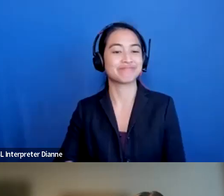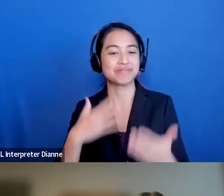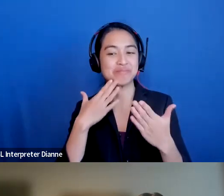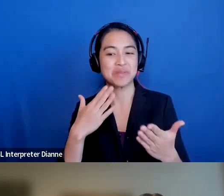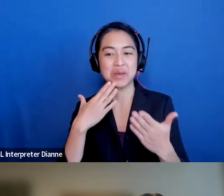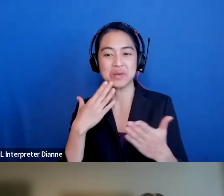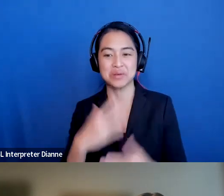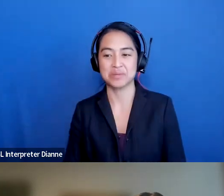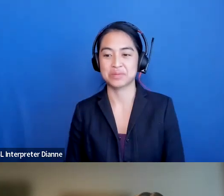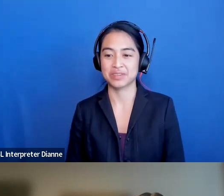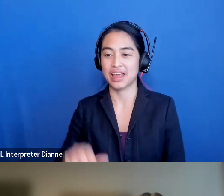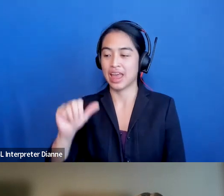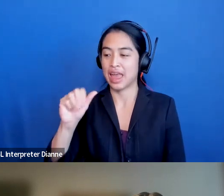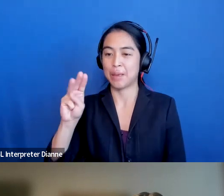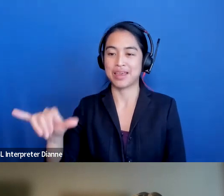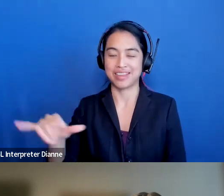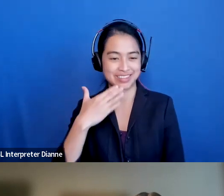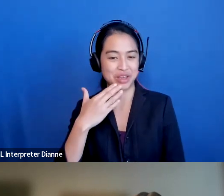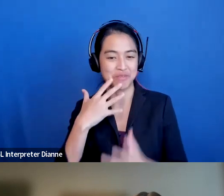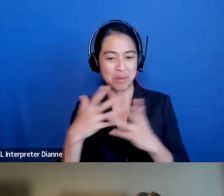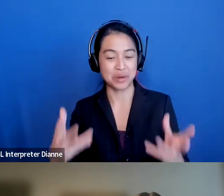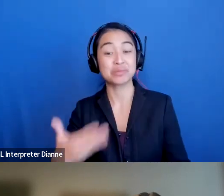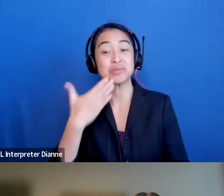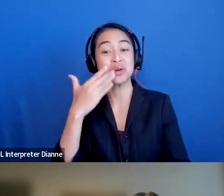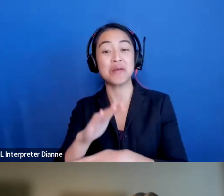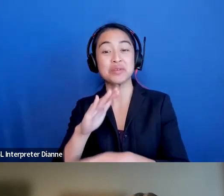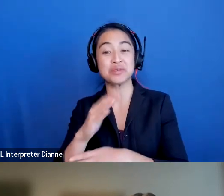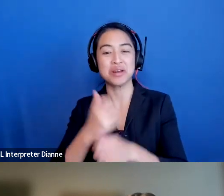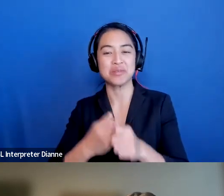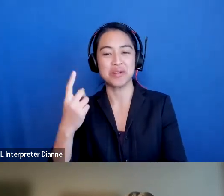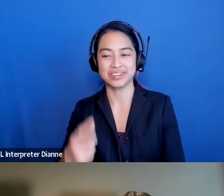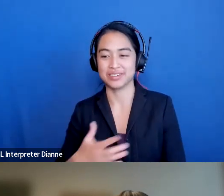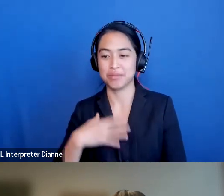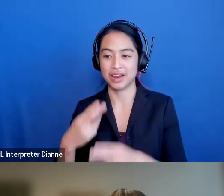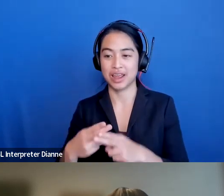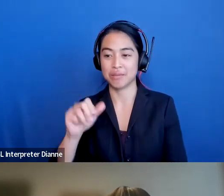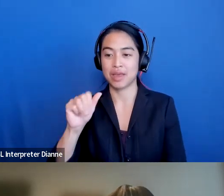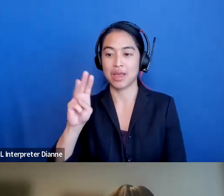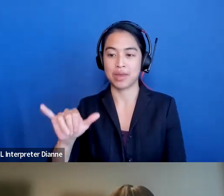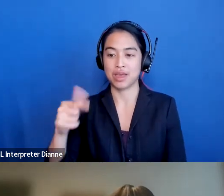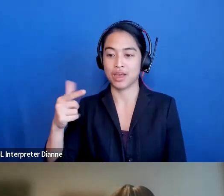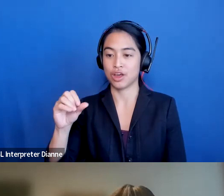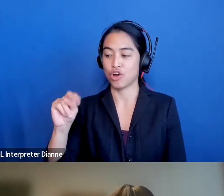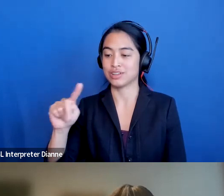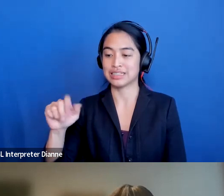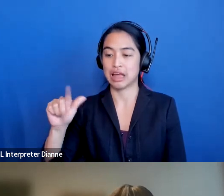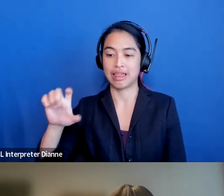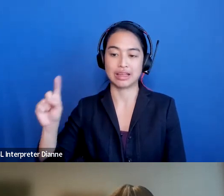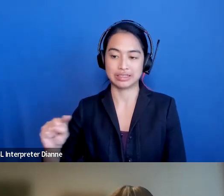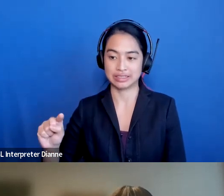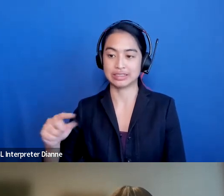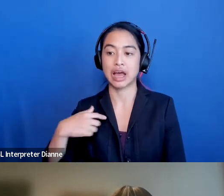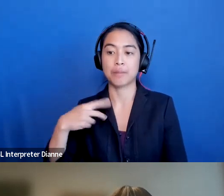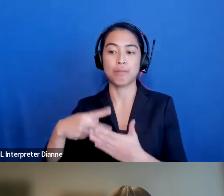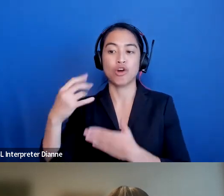Thank you very much, Kim. Good afternoon, everyone. My name is Amy Gonzalez, and I am the